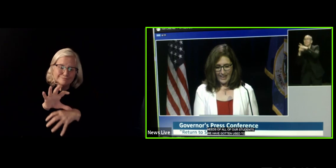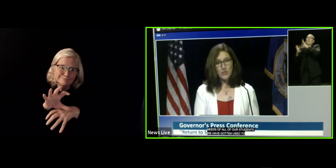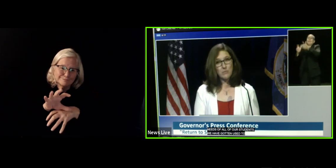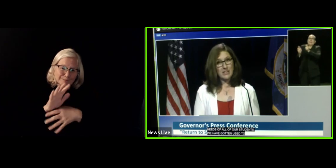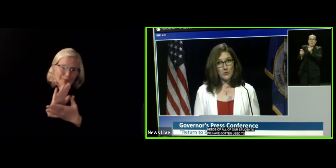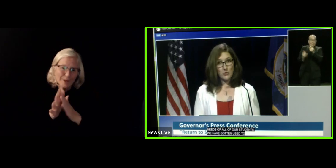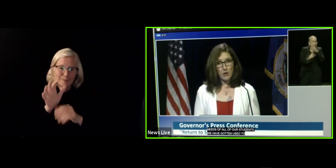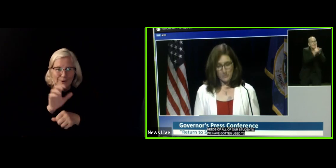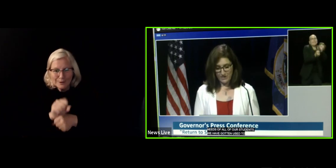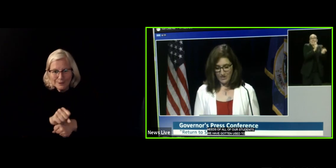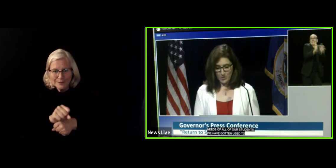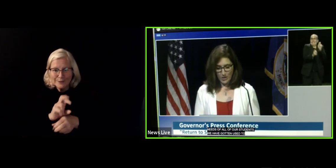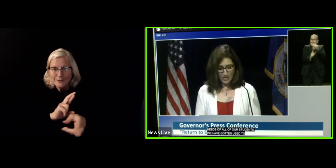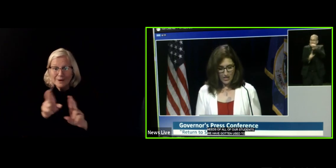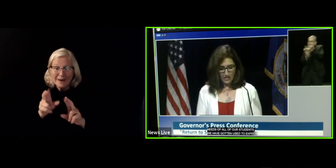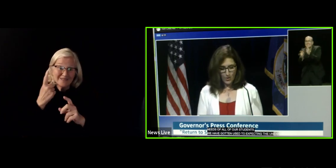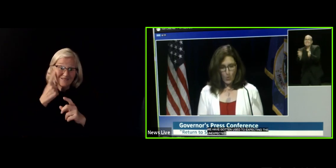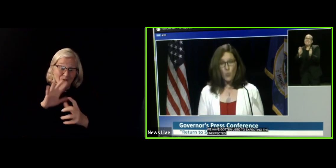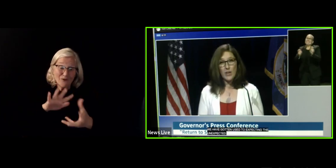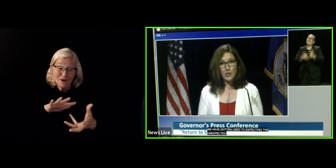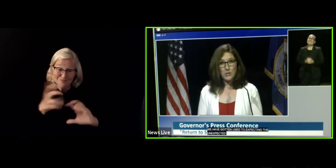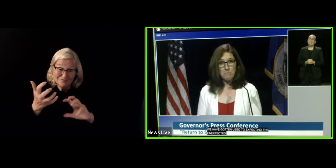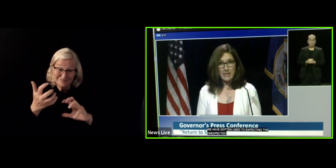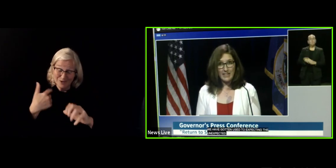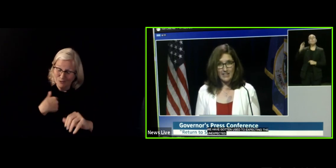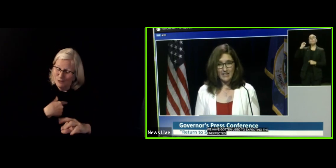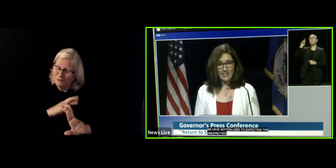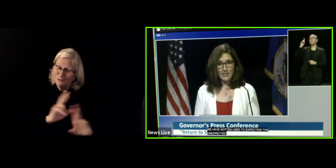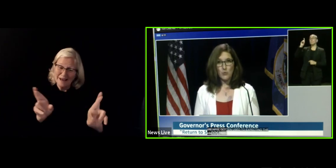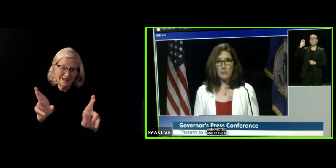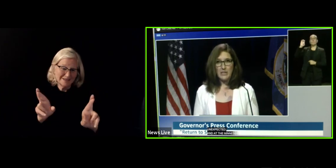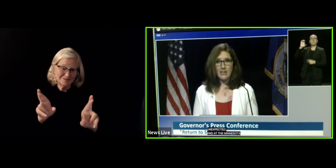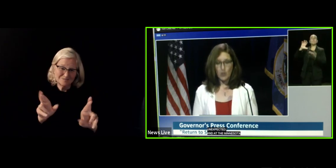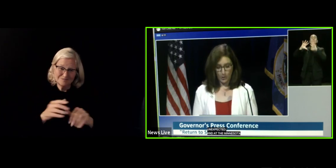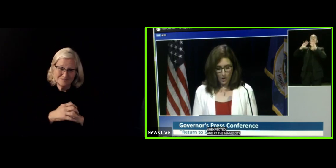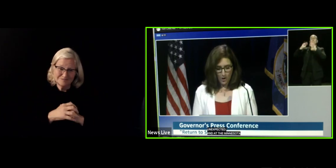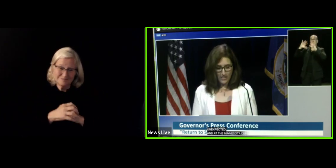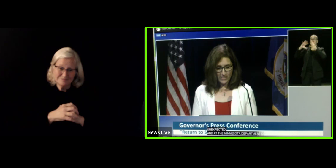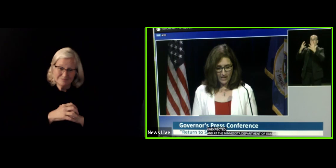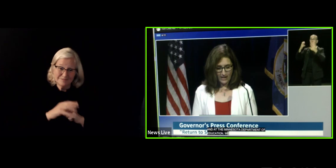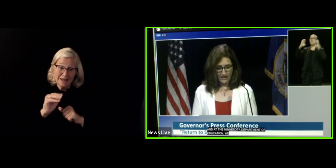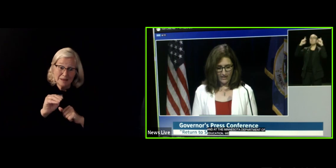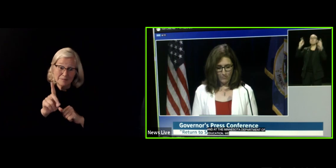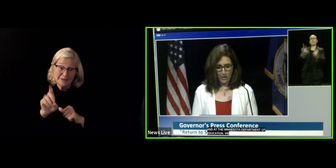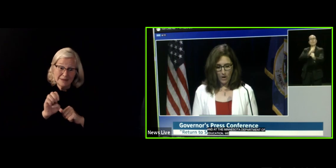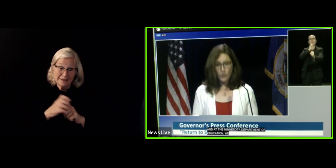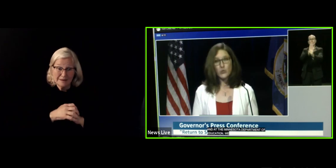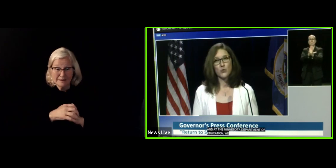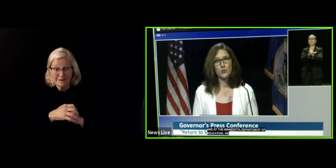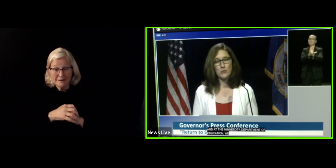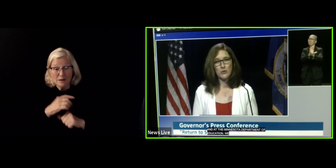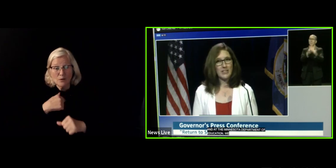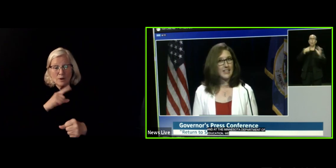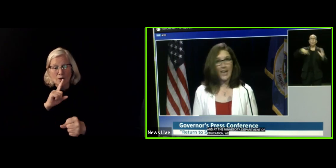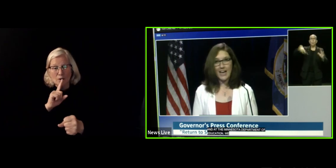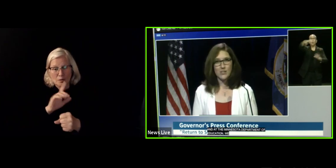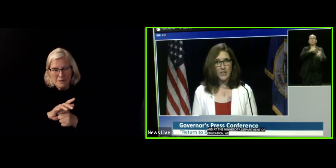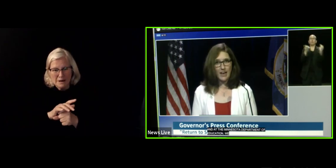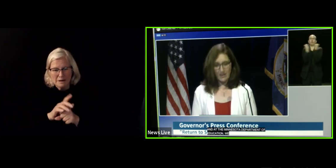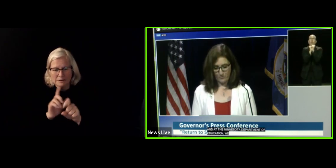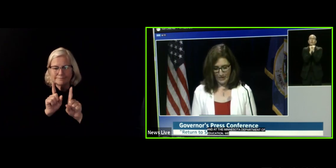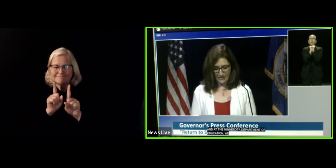And at the Minnesota Department of Education, we are committed to be alongside our school communities,